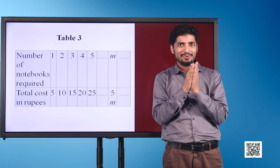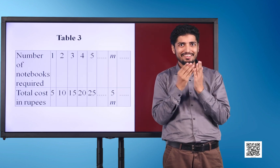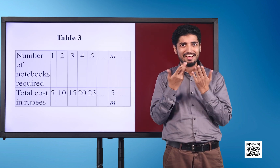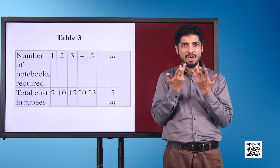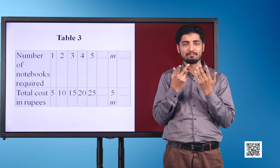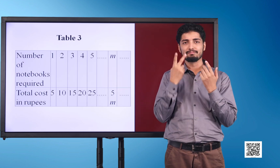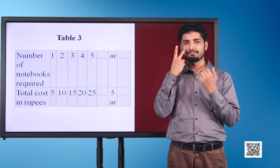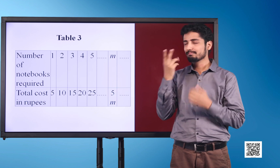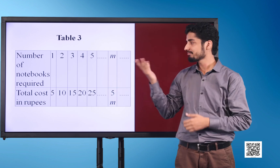Table